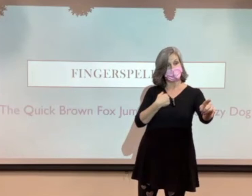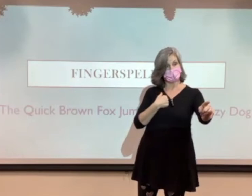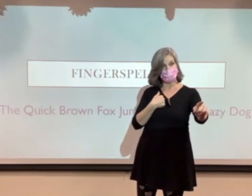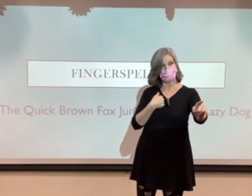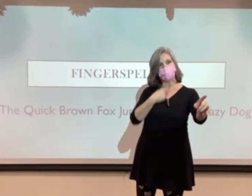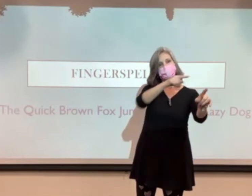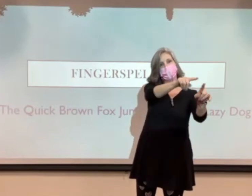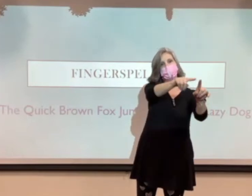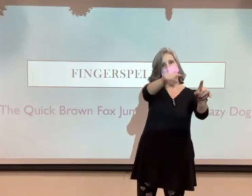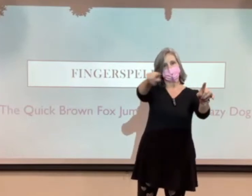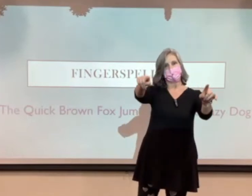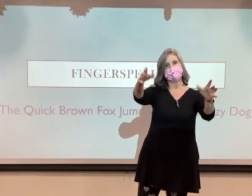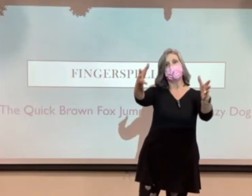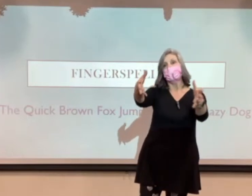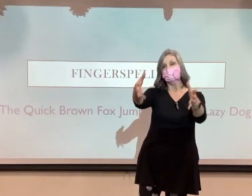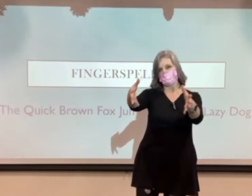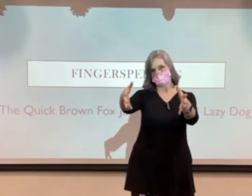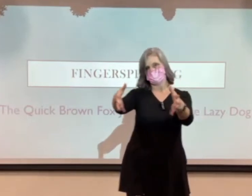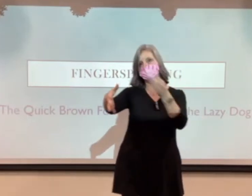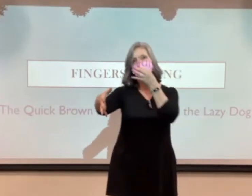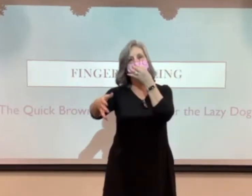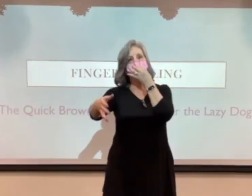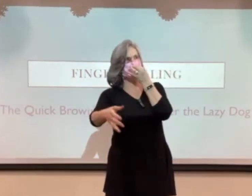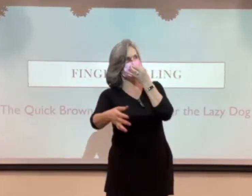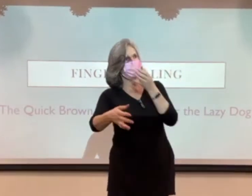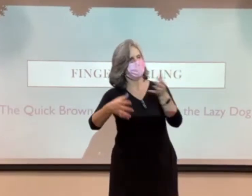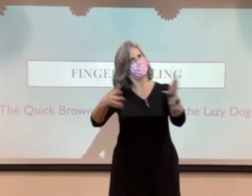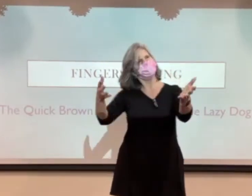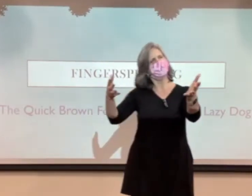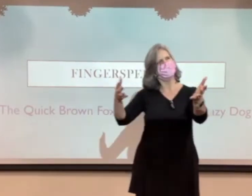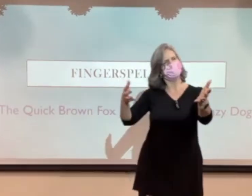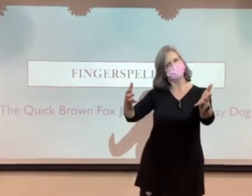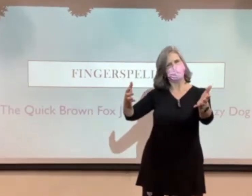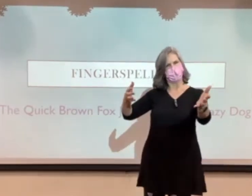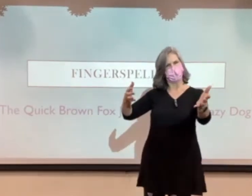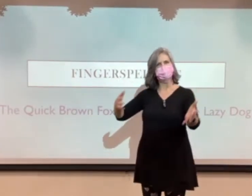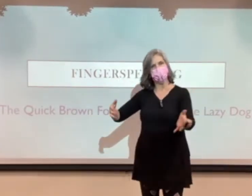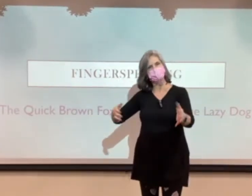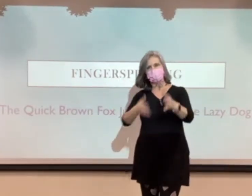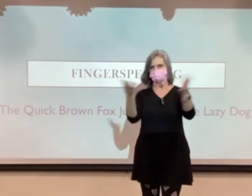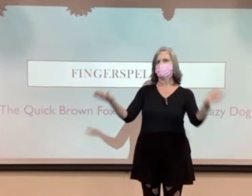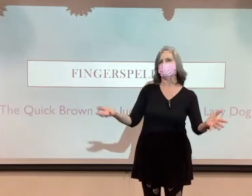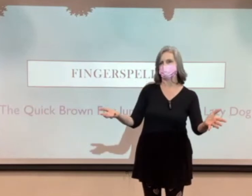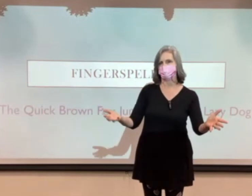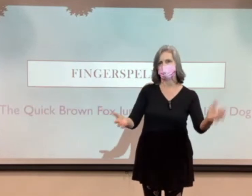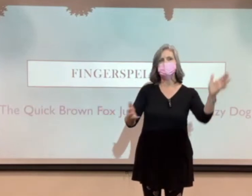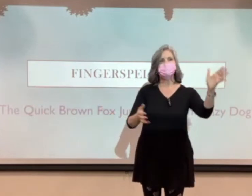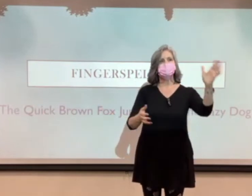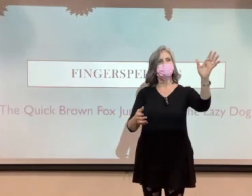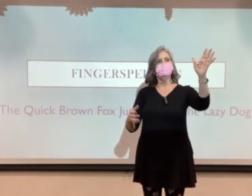a TTY, you would now contact a call center. I don't think we ever called them call centers back in the day, but that's really what they were. So